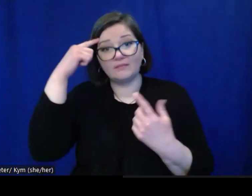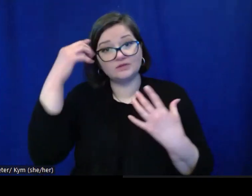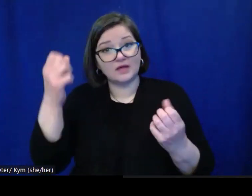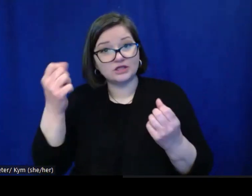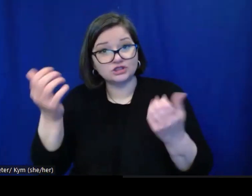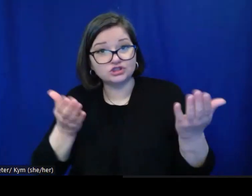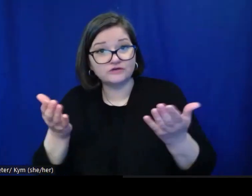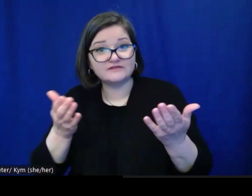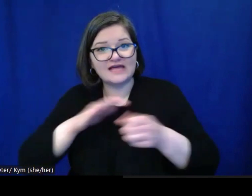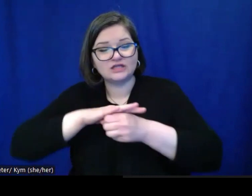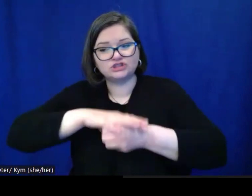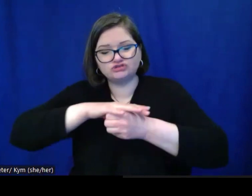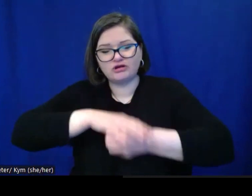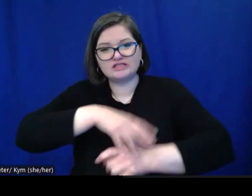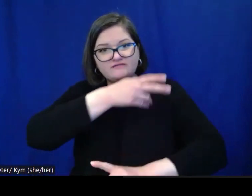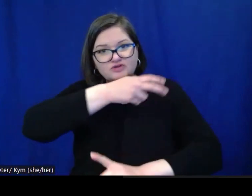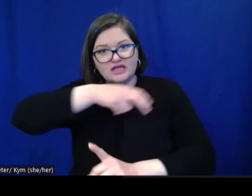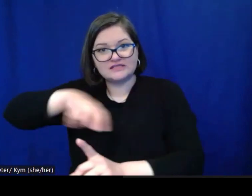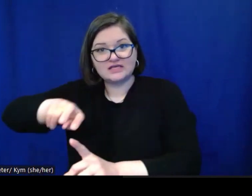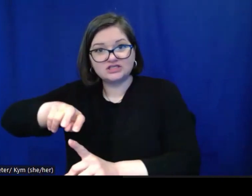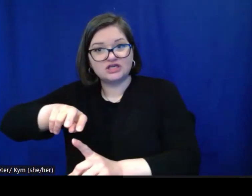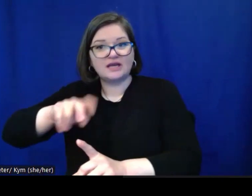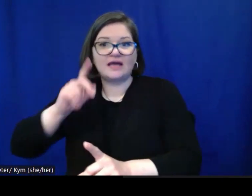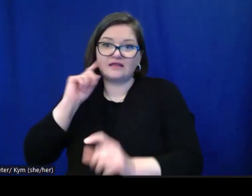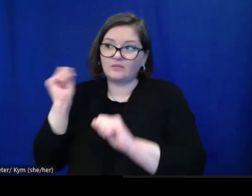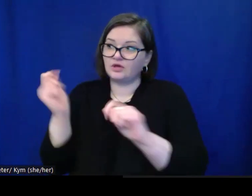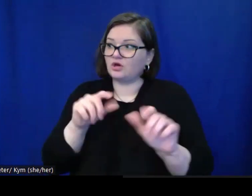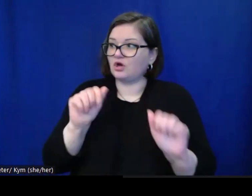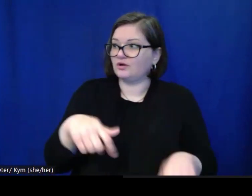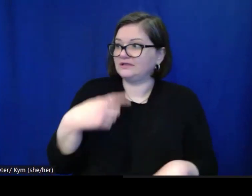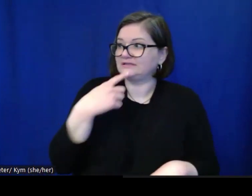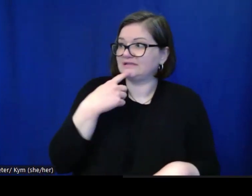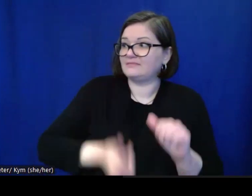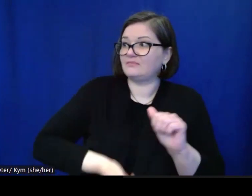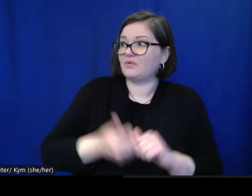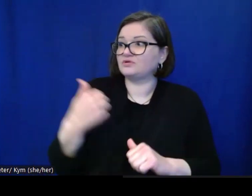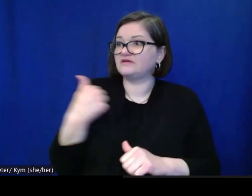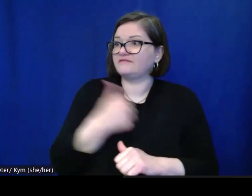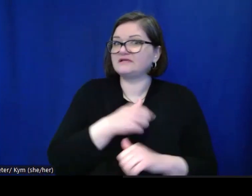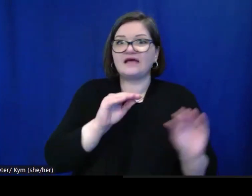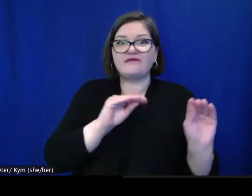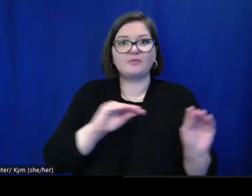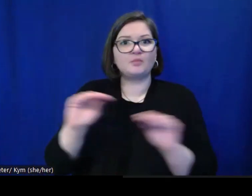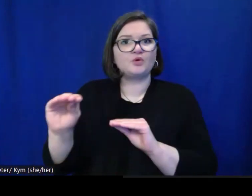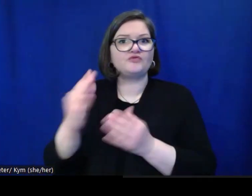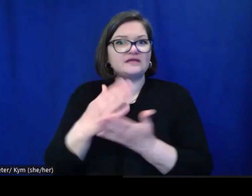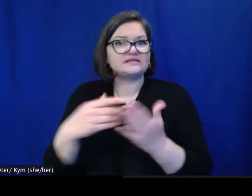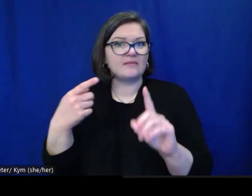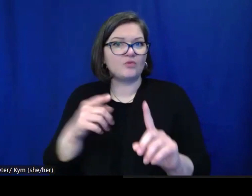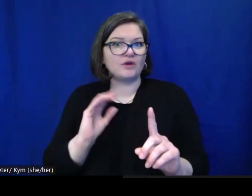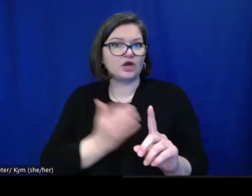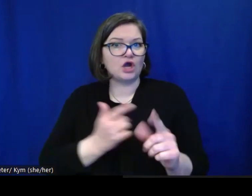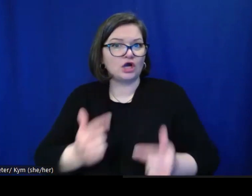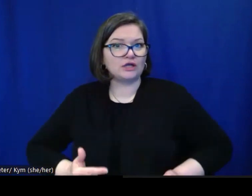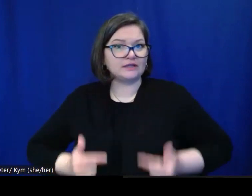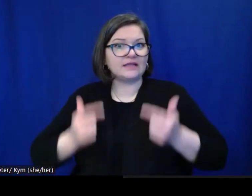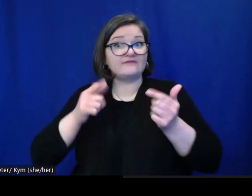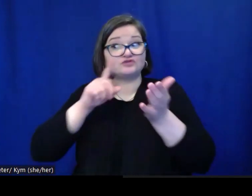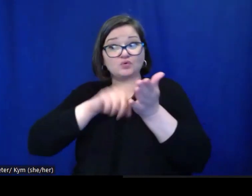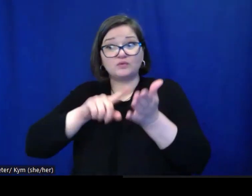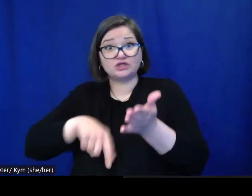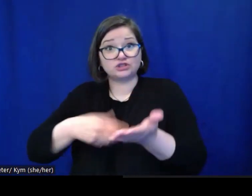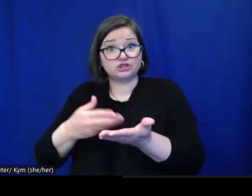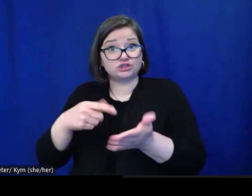the stress of transition. I think we could all say most of us have probably moved at some point in our life. Some research recently showed